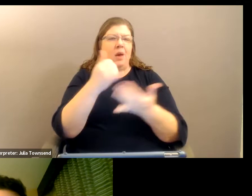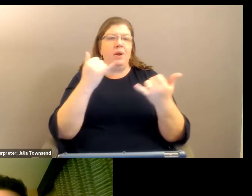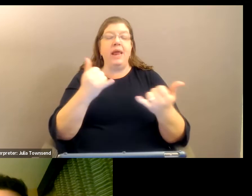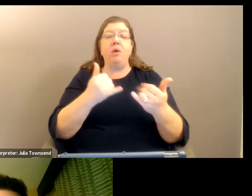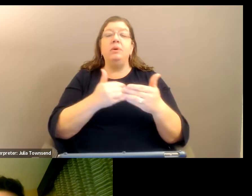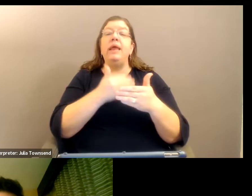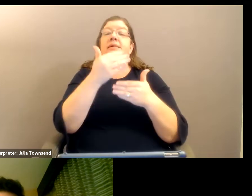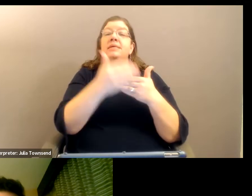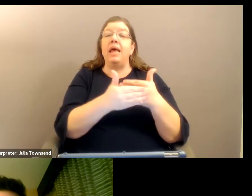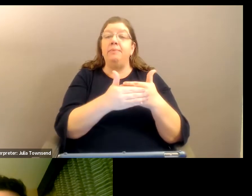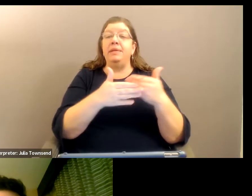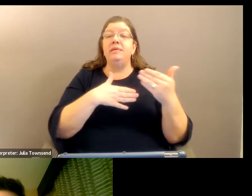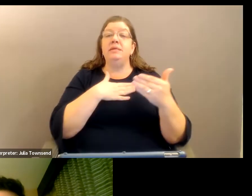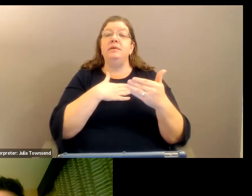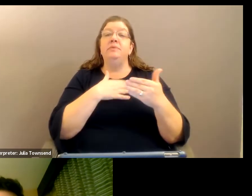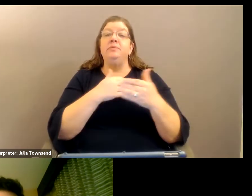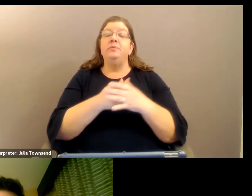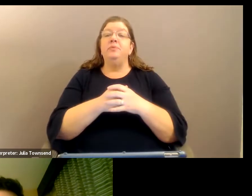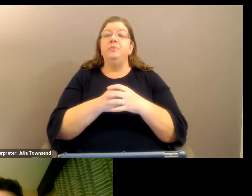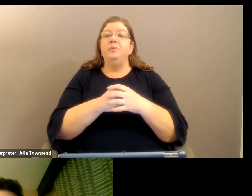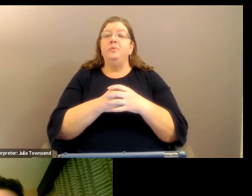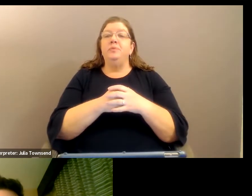please.